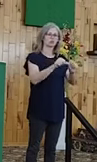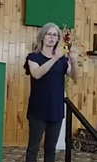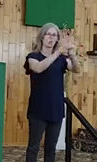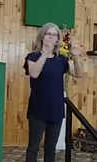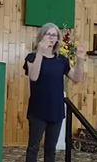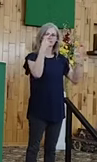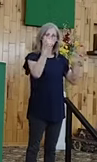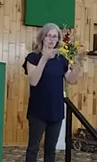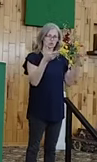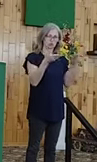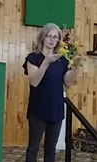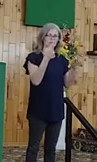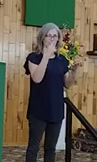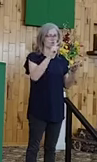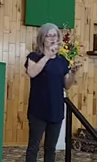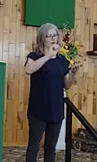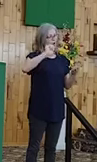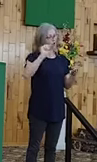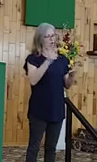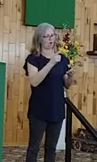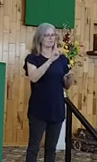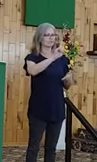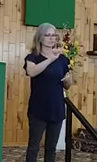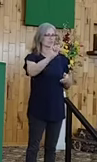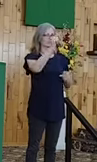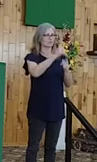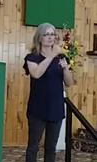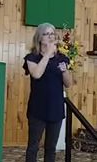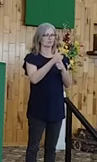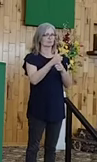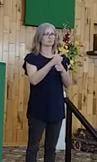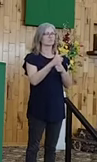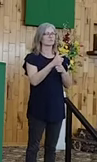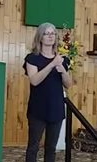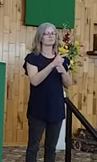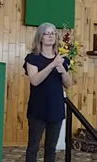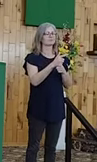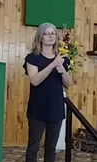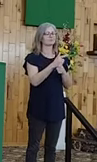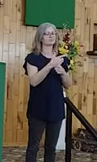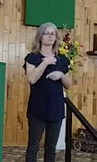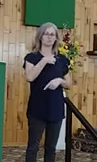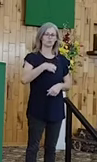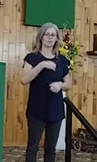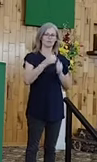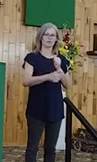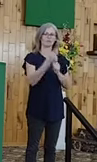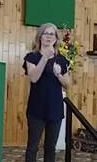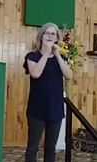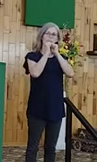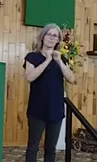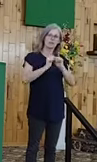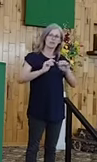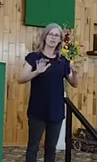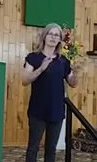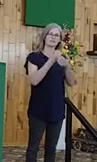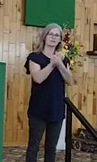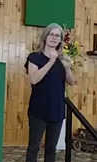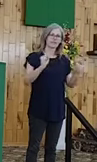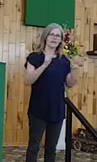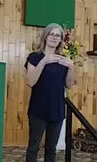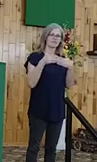our doors to minister to all our disabled brothers and sisters. We wish everyone a blessed,